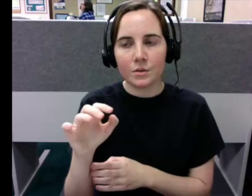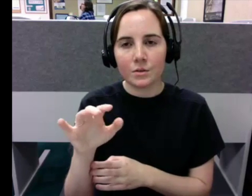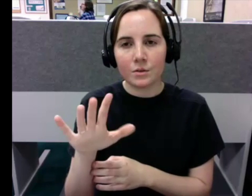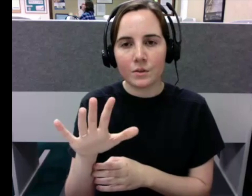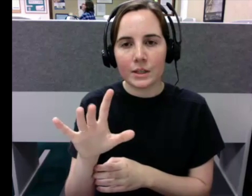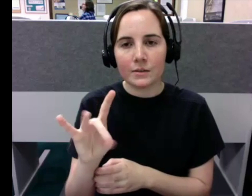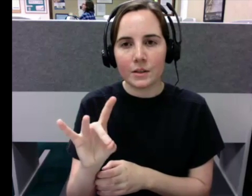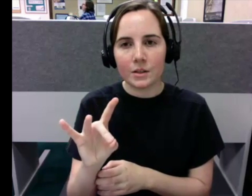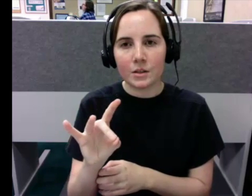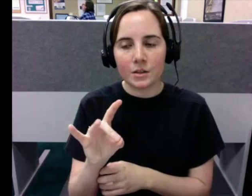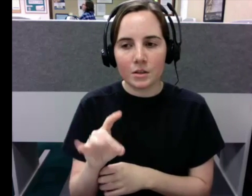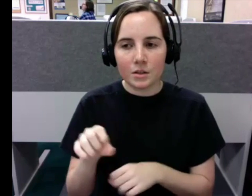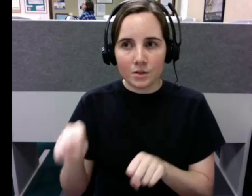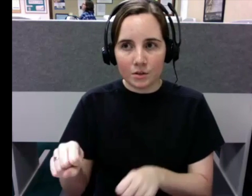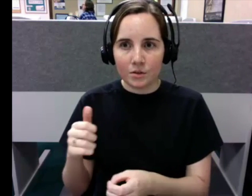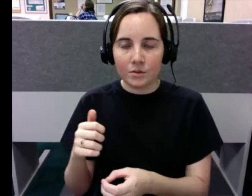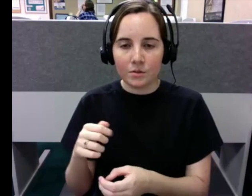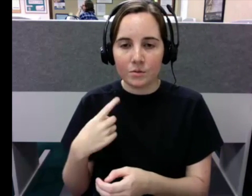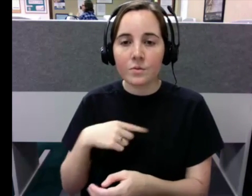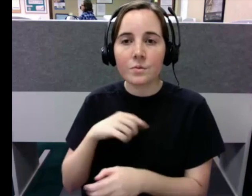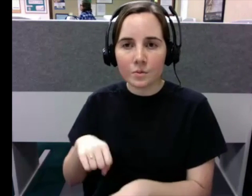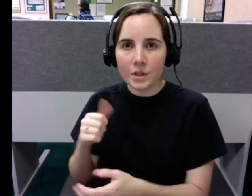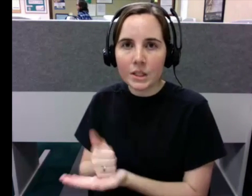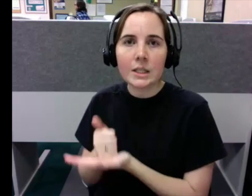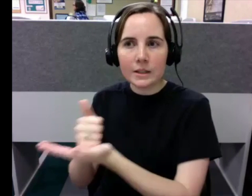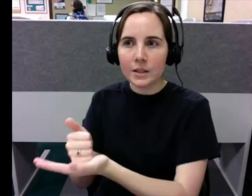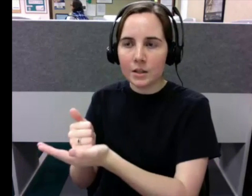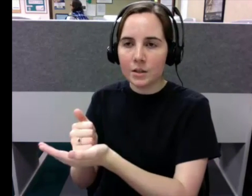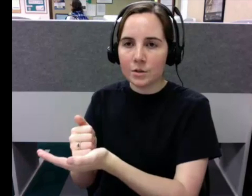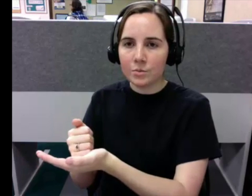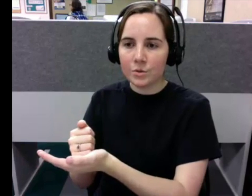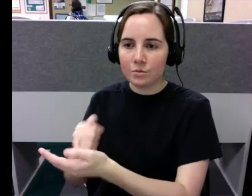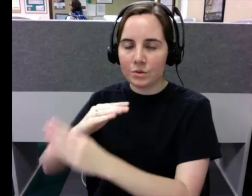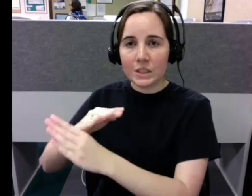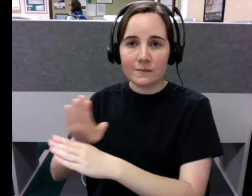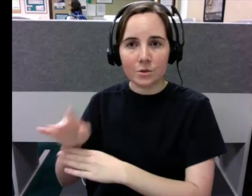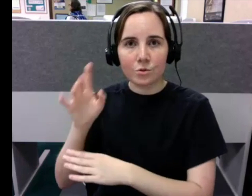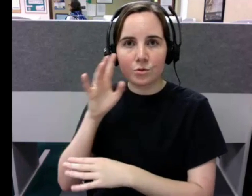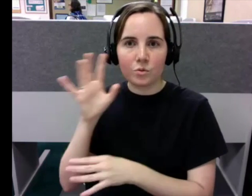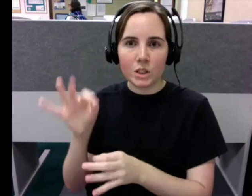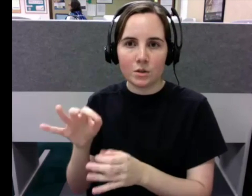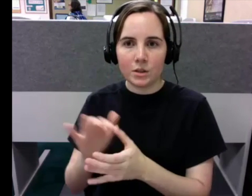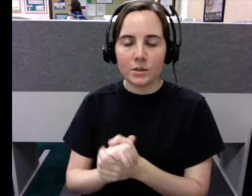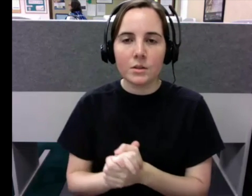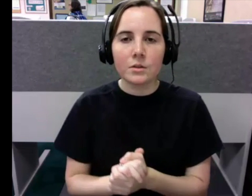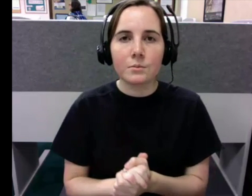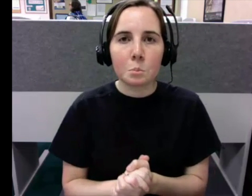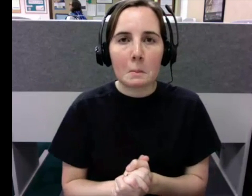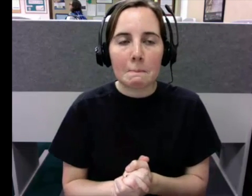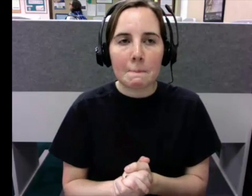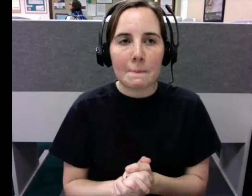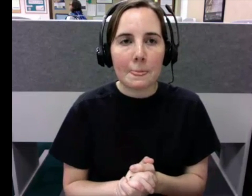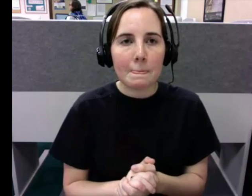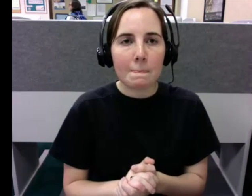Security. You also have the right to have someone represent you. There are rules about who can represent you